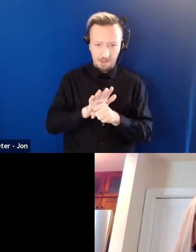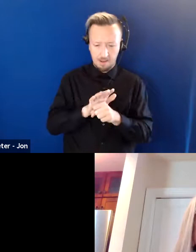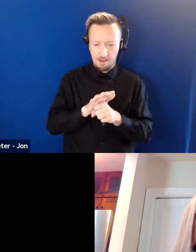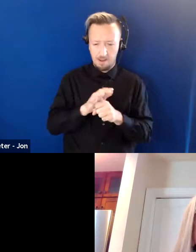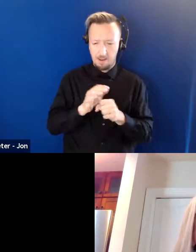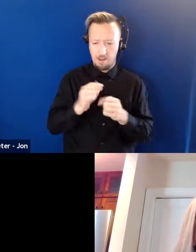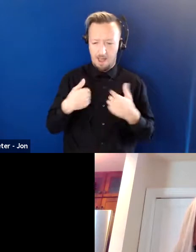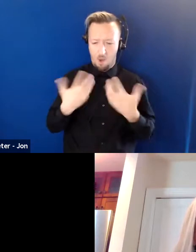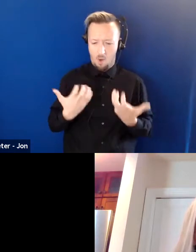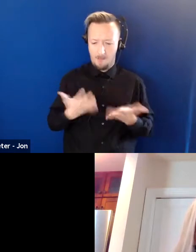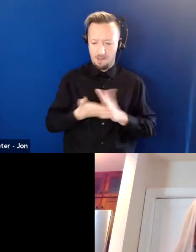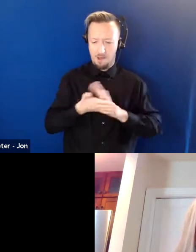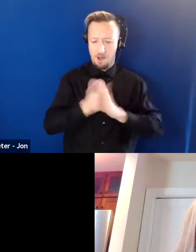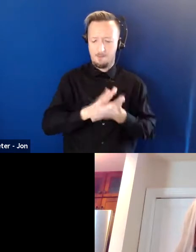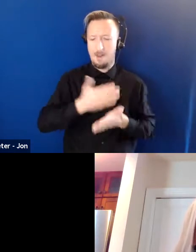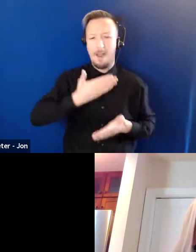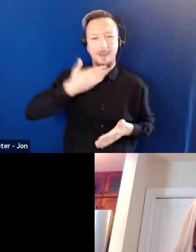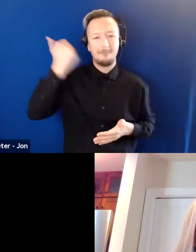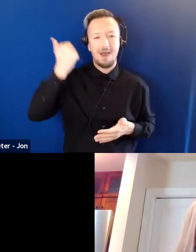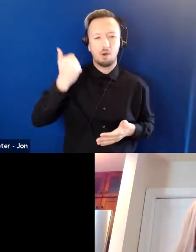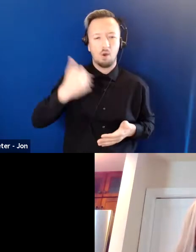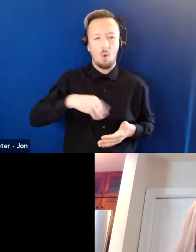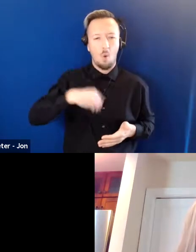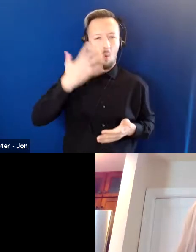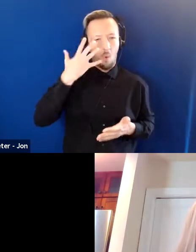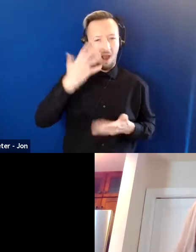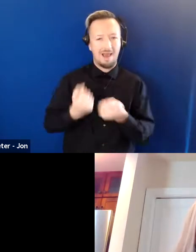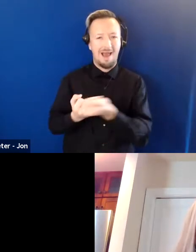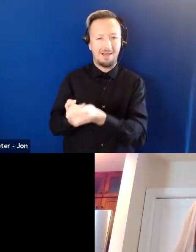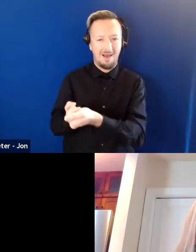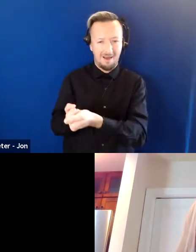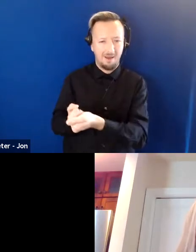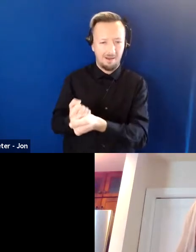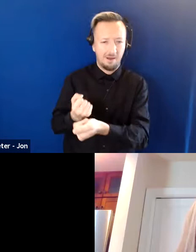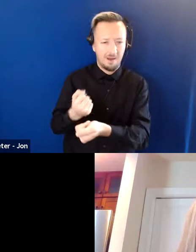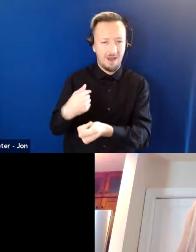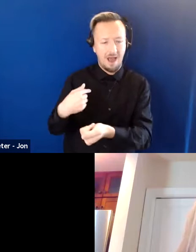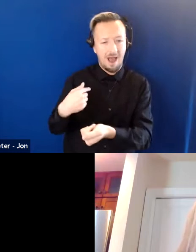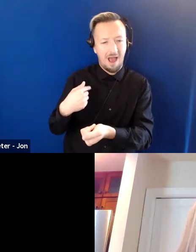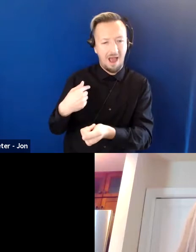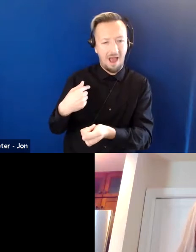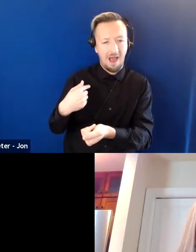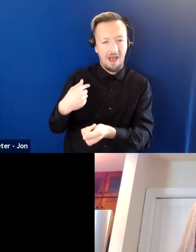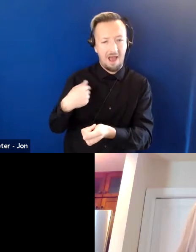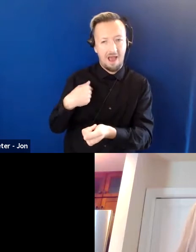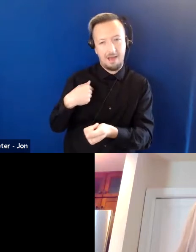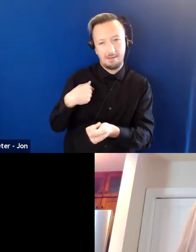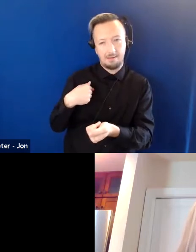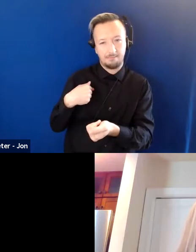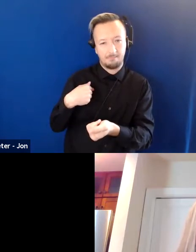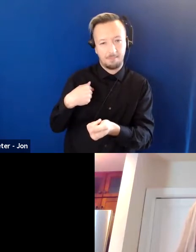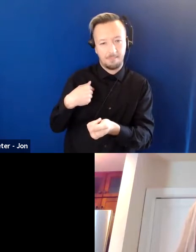white ally. And that means for me that I am taking a white or